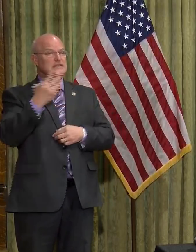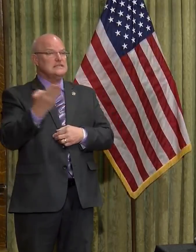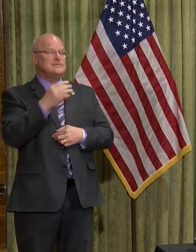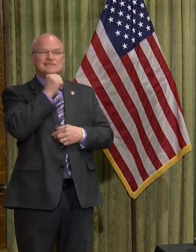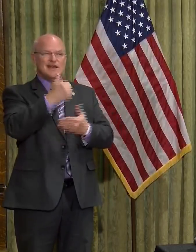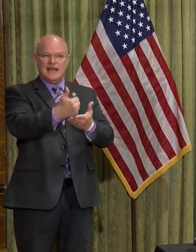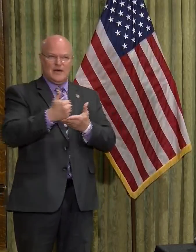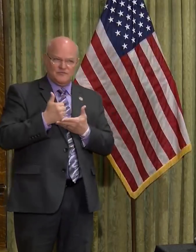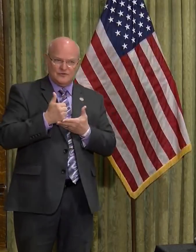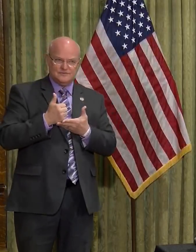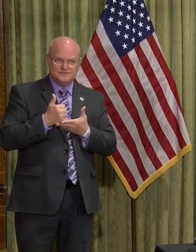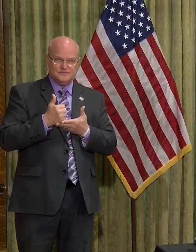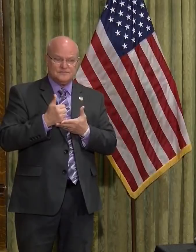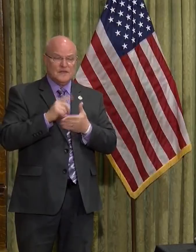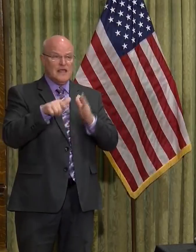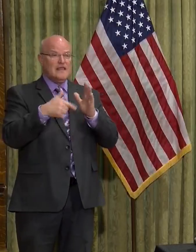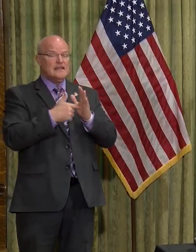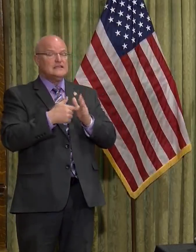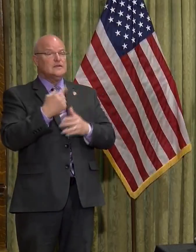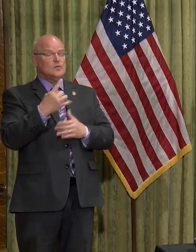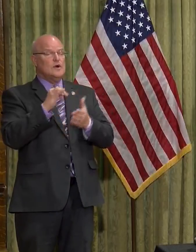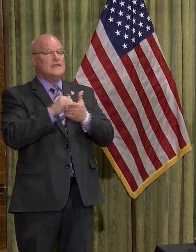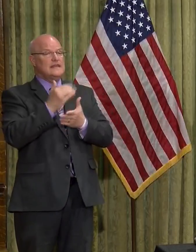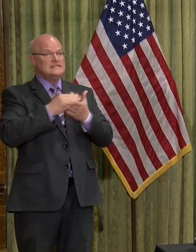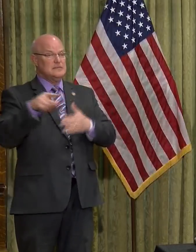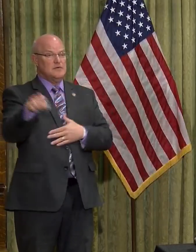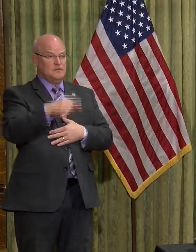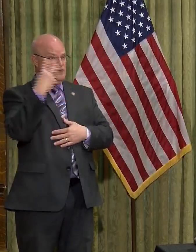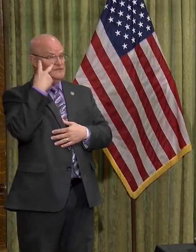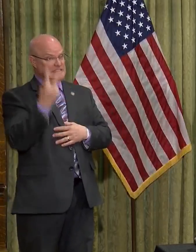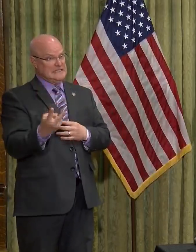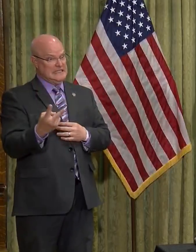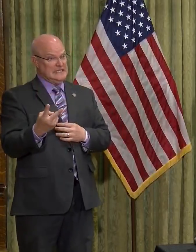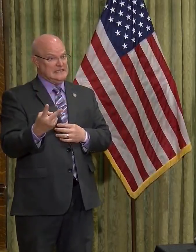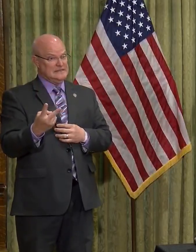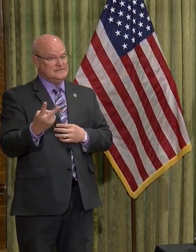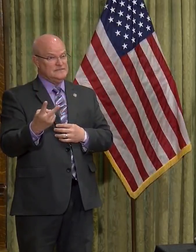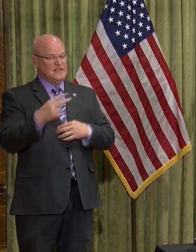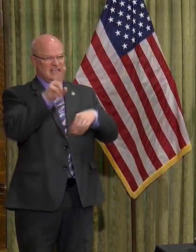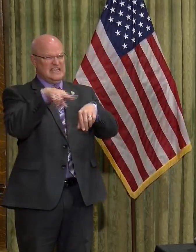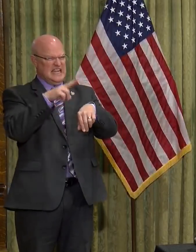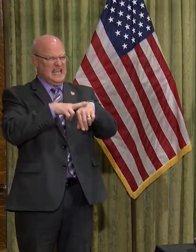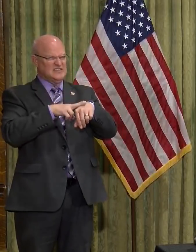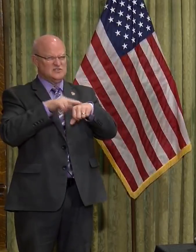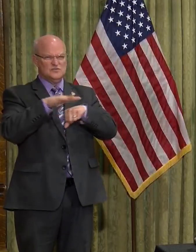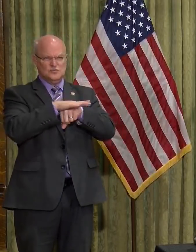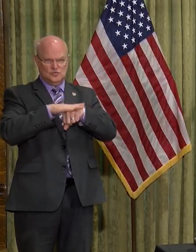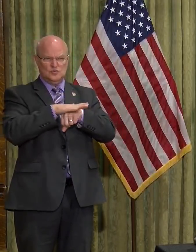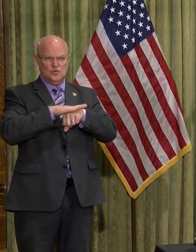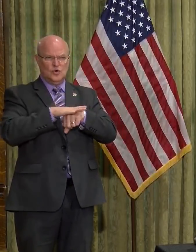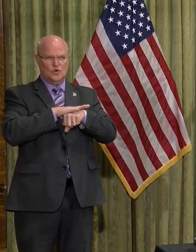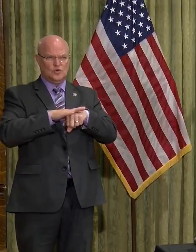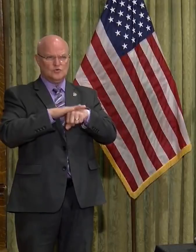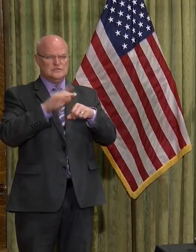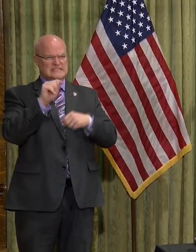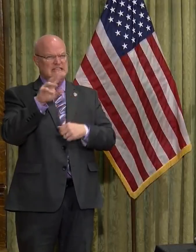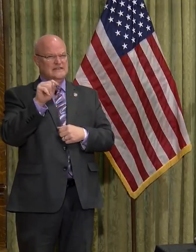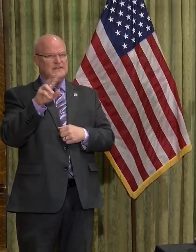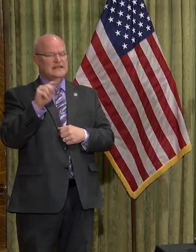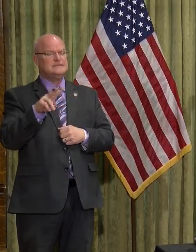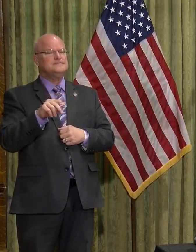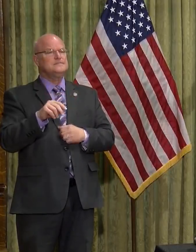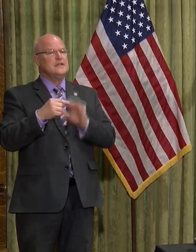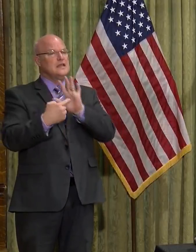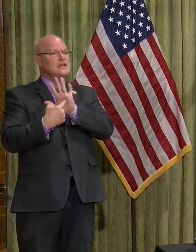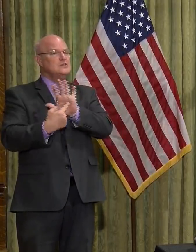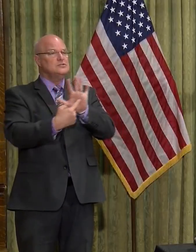not helpful to us. And this is one that some of you have seen on national or local broadcast.